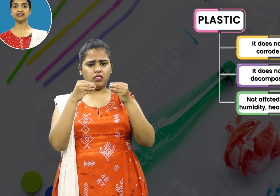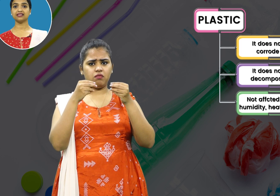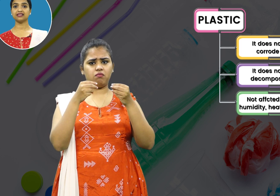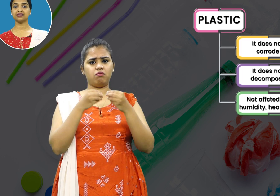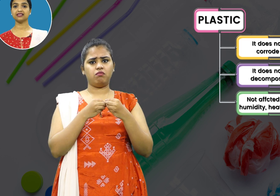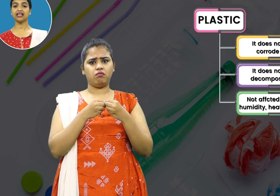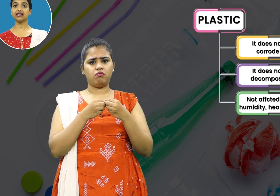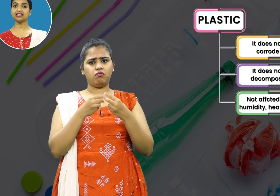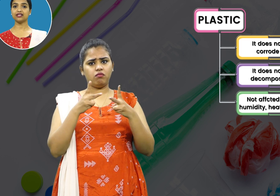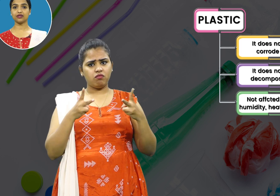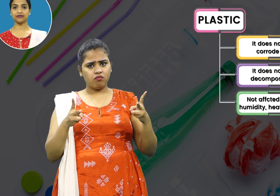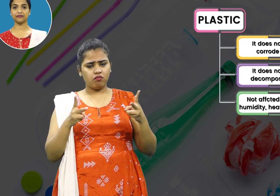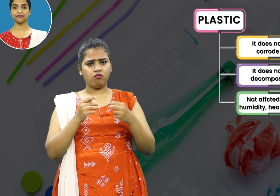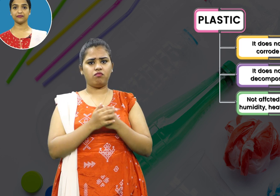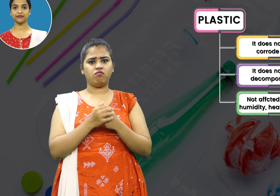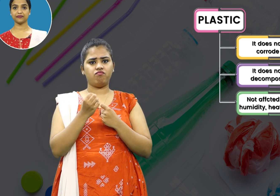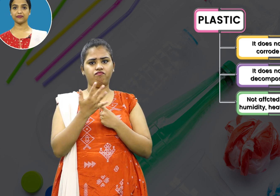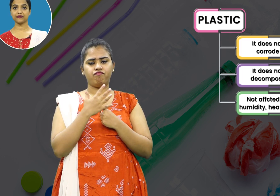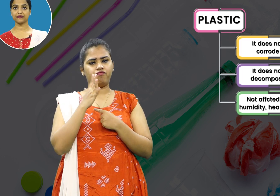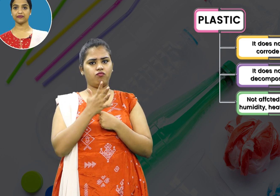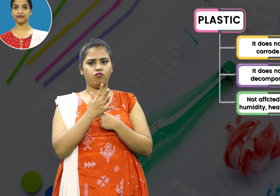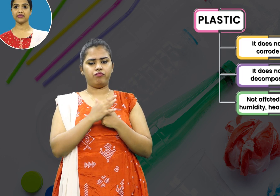rain, etc.